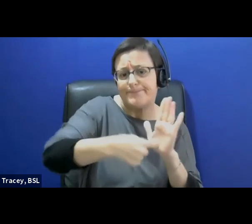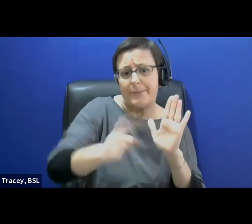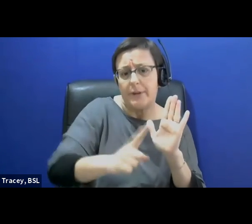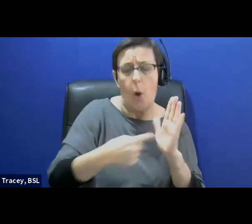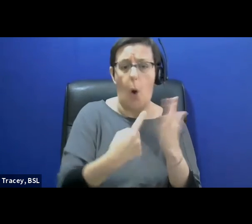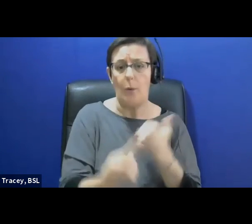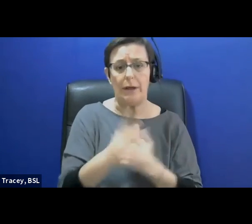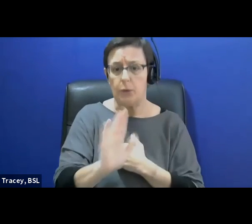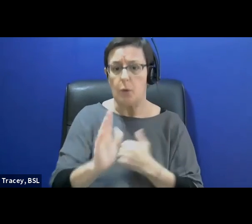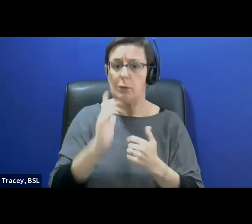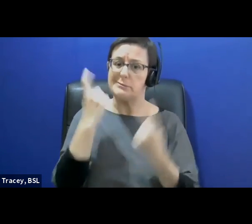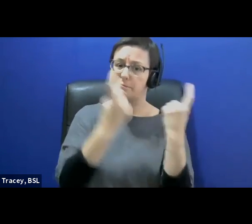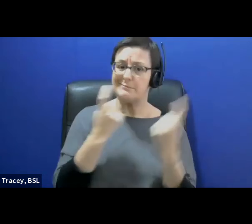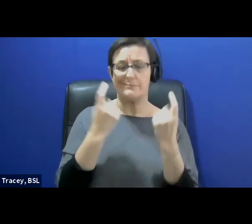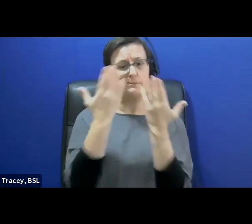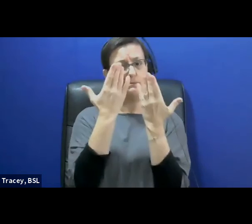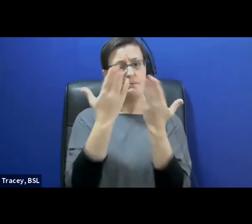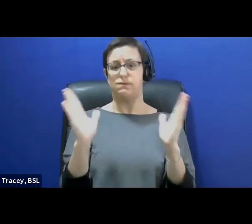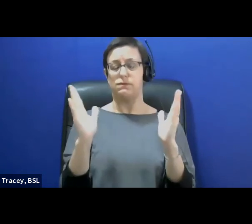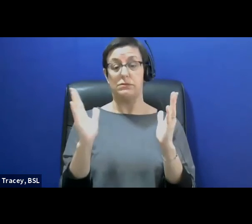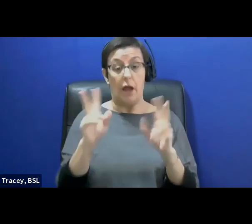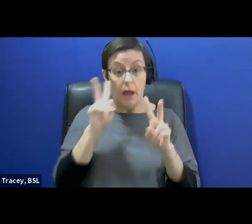design. If you look around, there's some beautiful